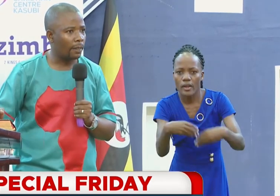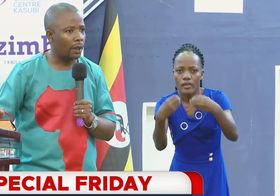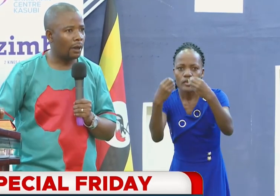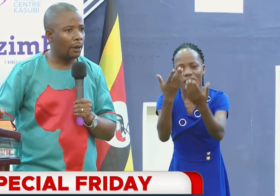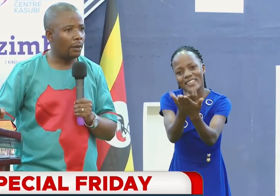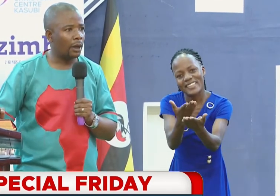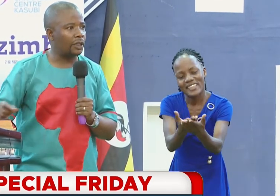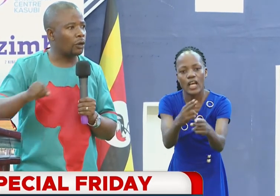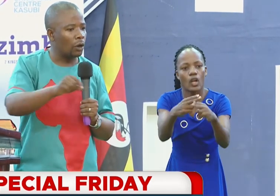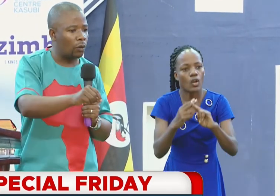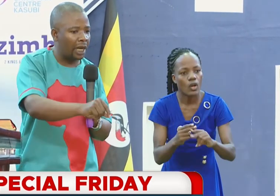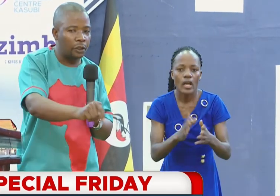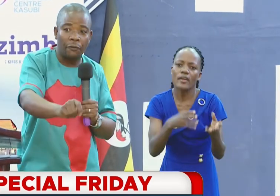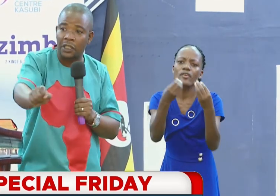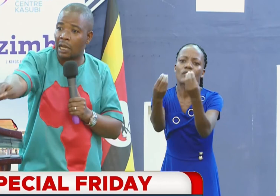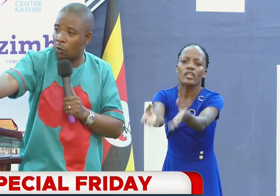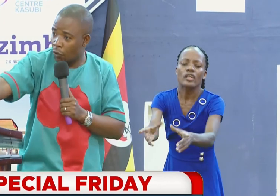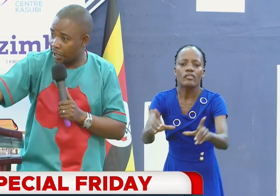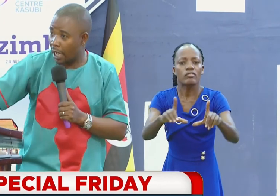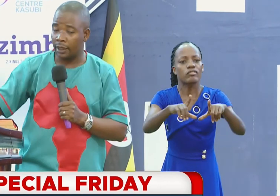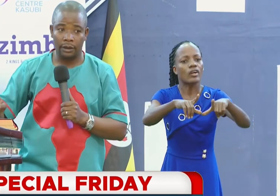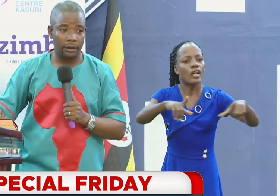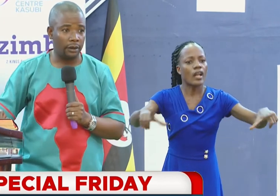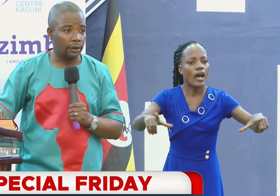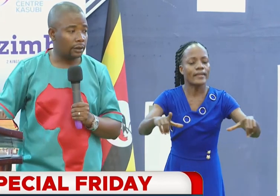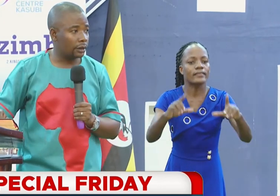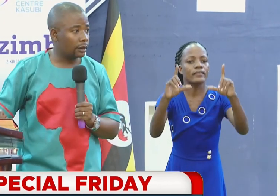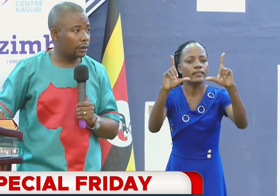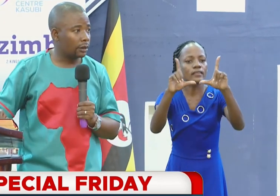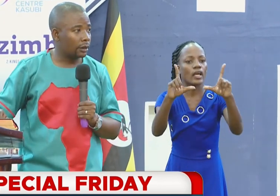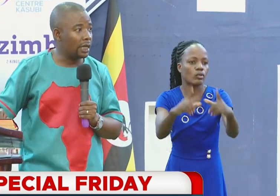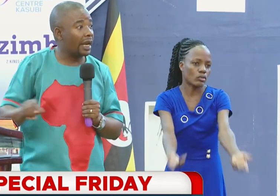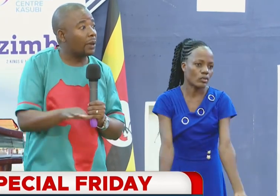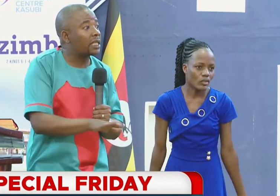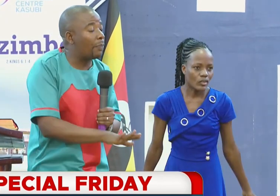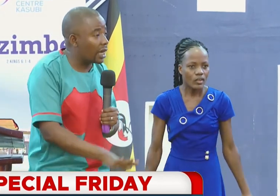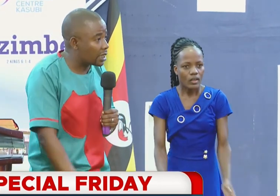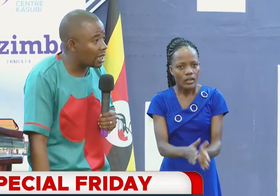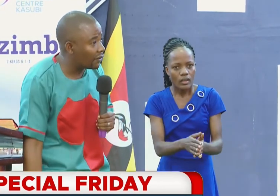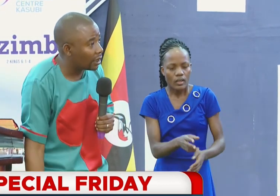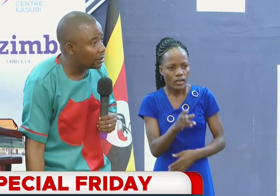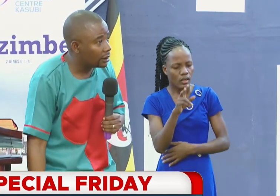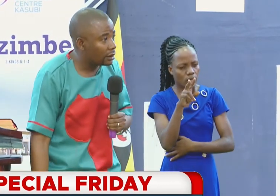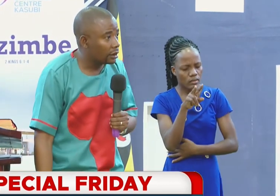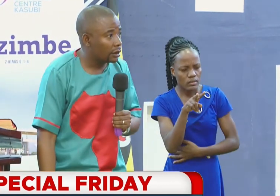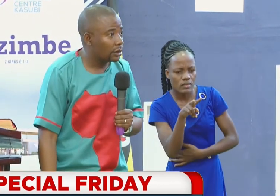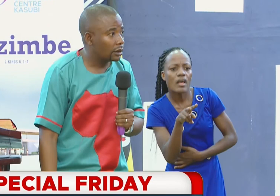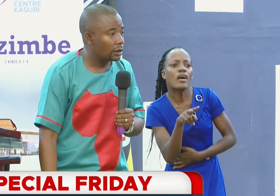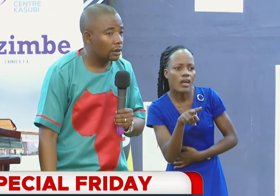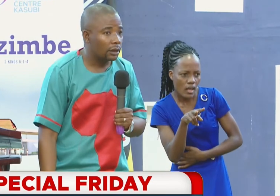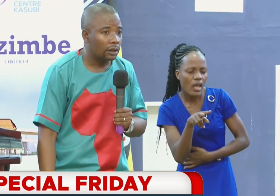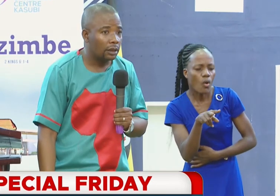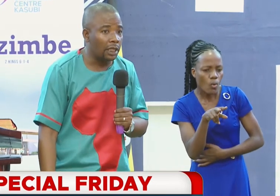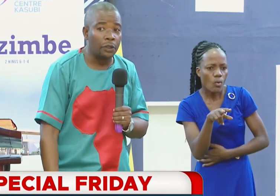give them your title. Your credit officer. Sees that the title